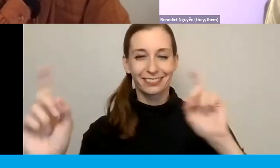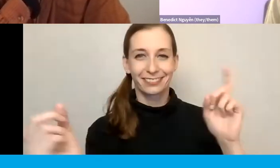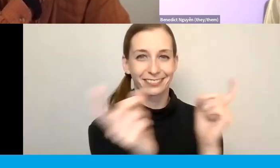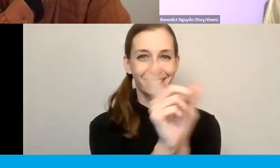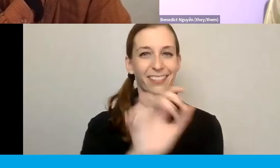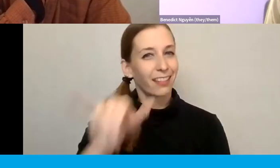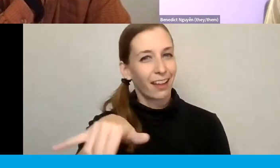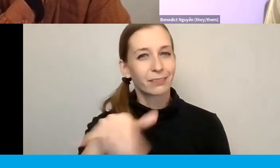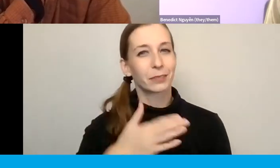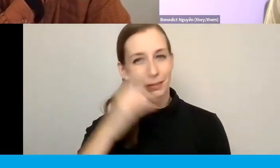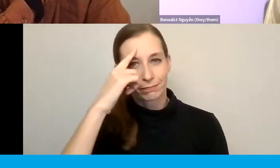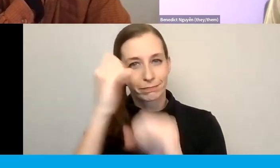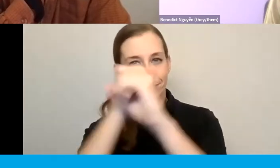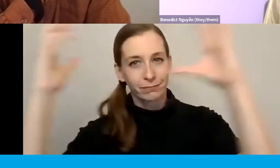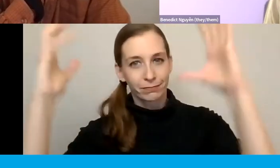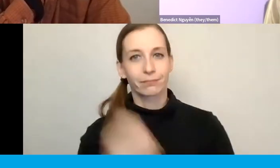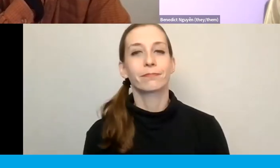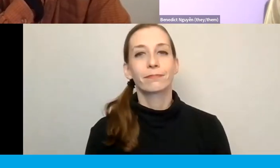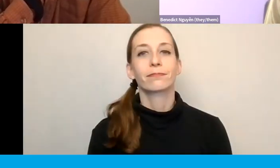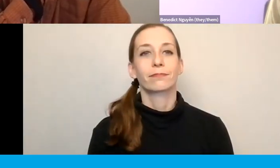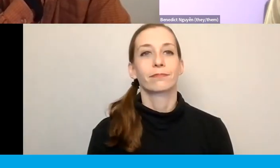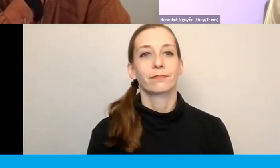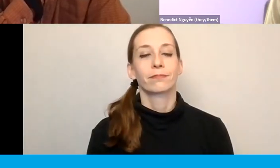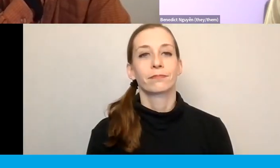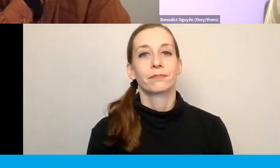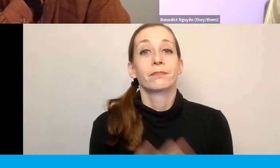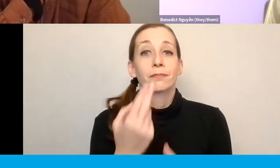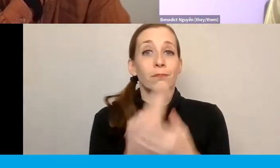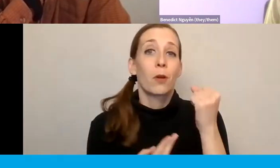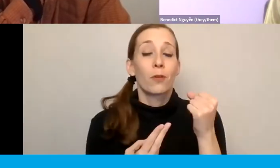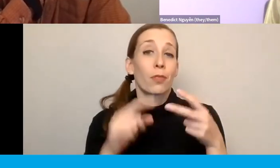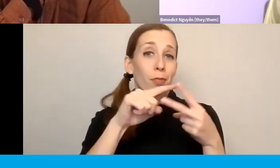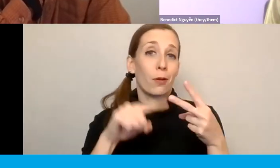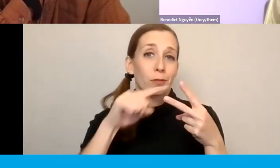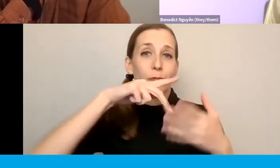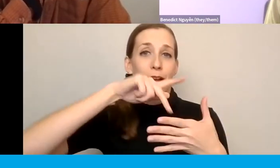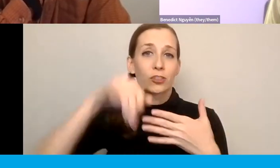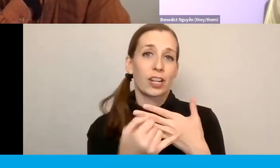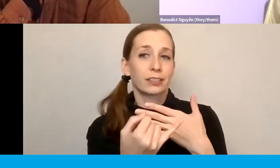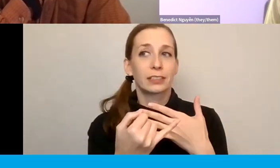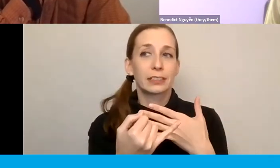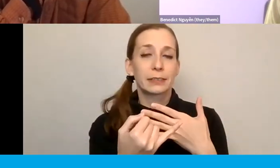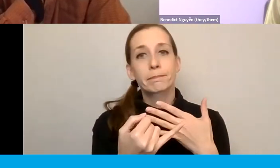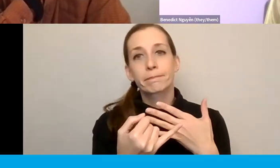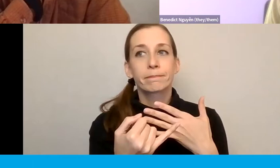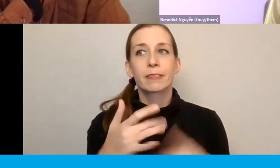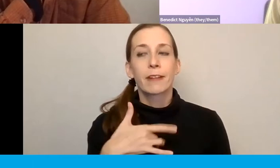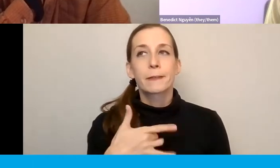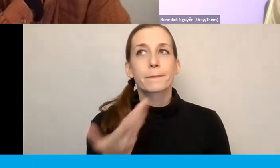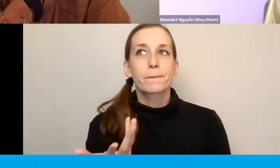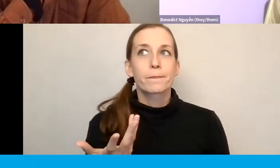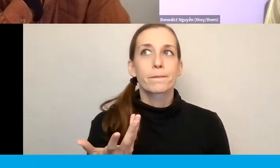And so both of those projects felt like I wasn't really thinking too